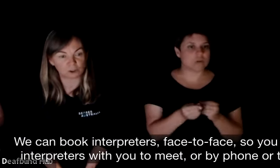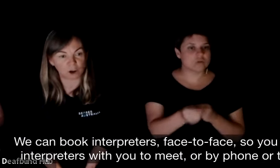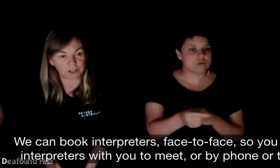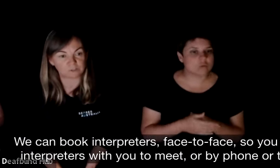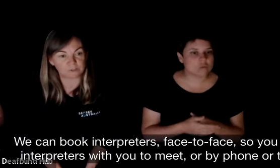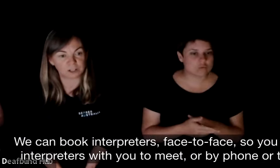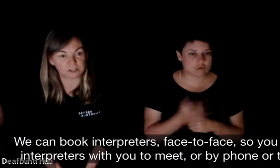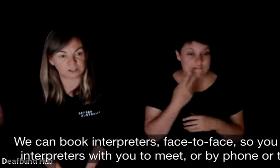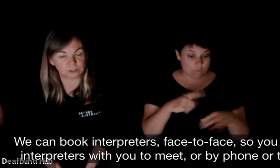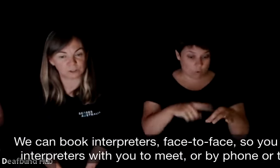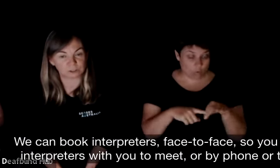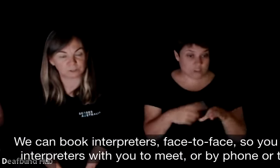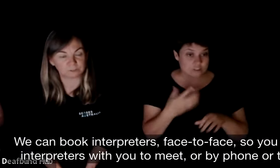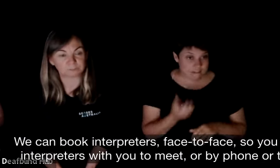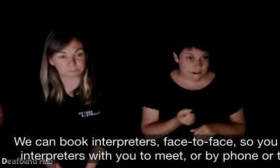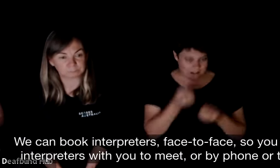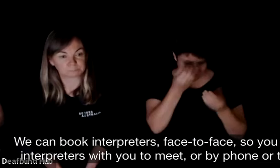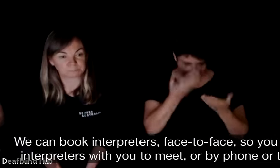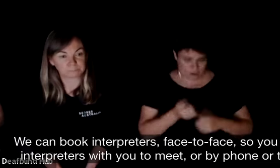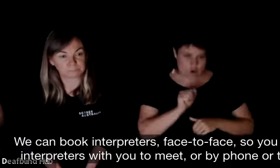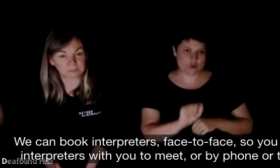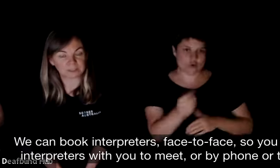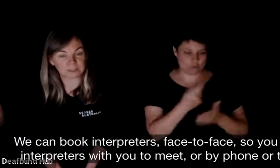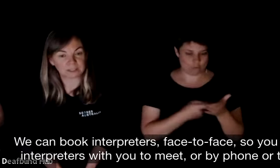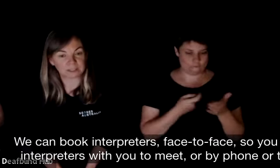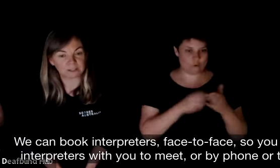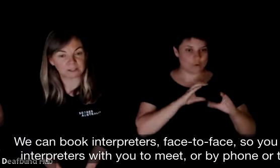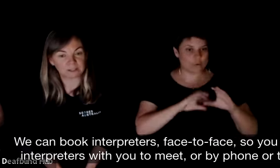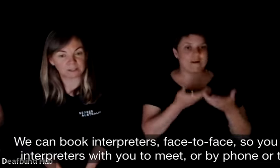to try to find a solution.